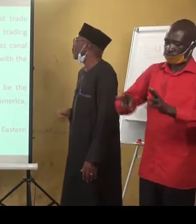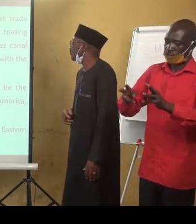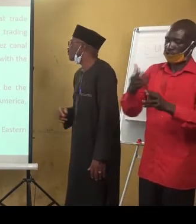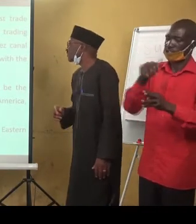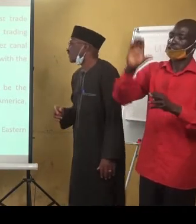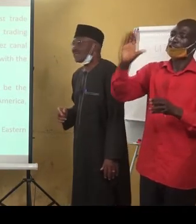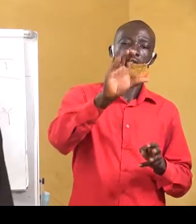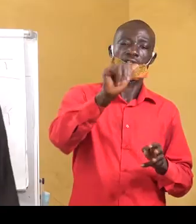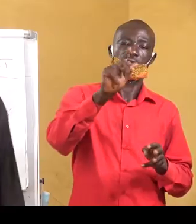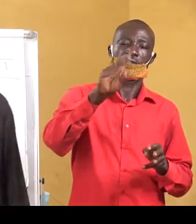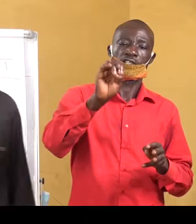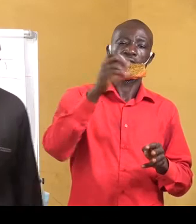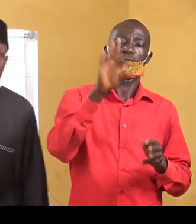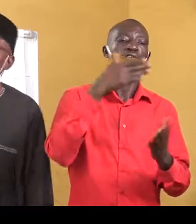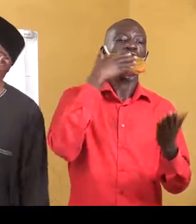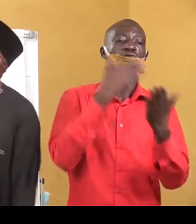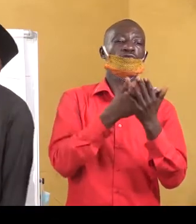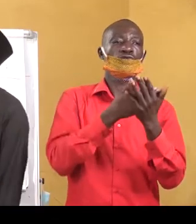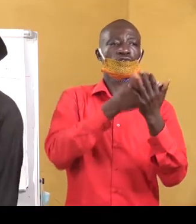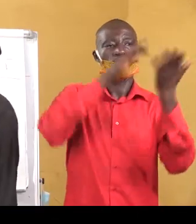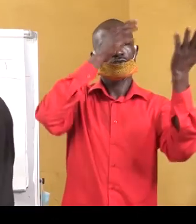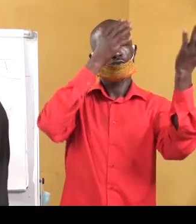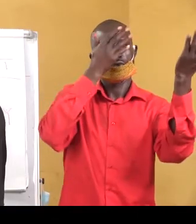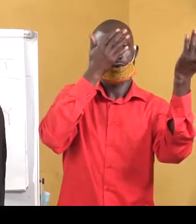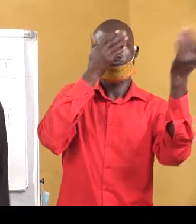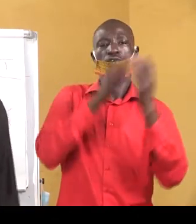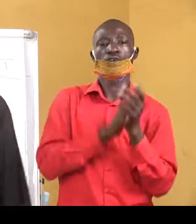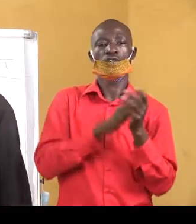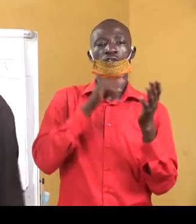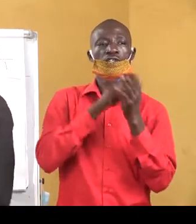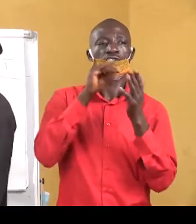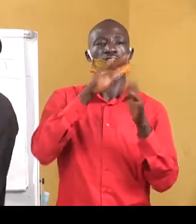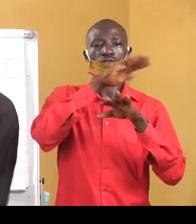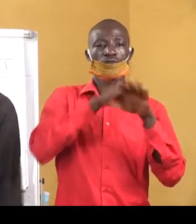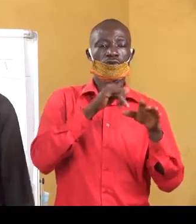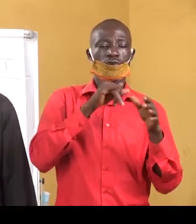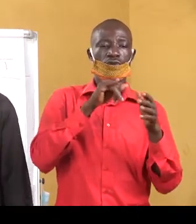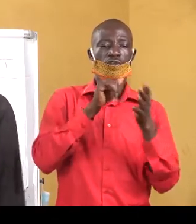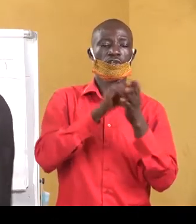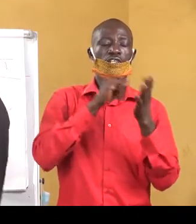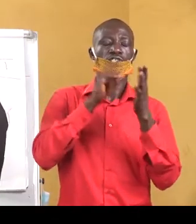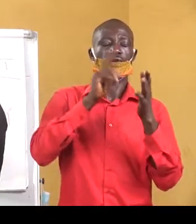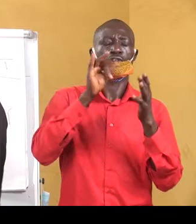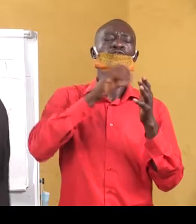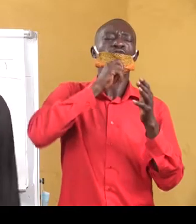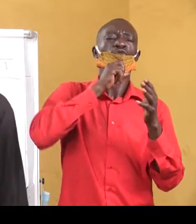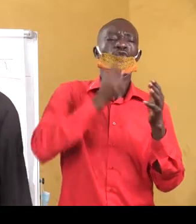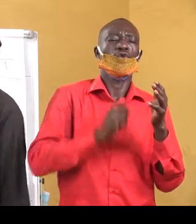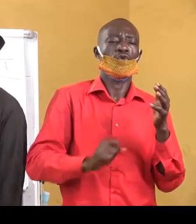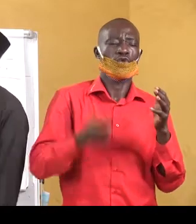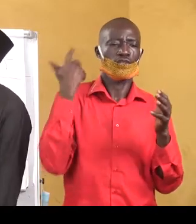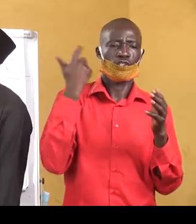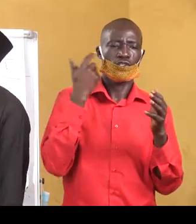Good Hope. This Cape of Good Hope, it is termed as one of the oldest routes that